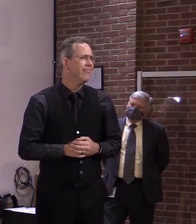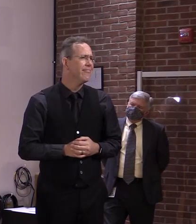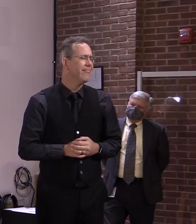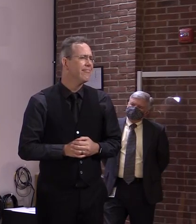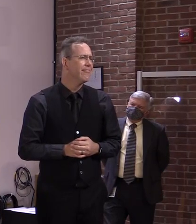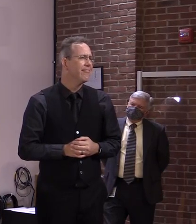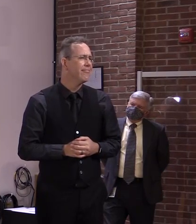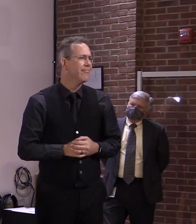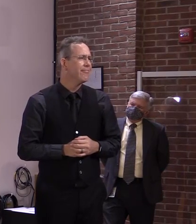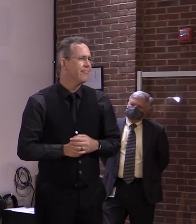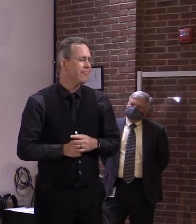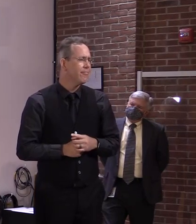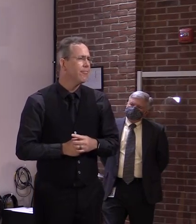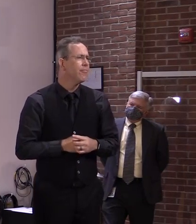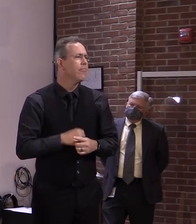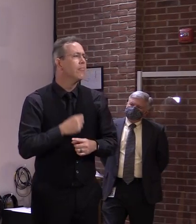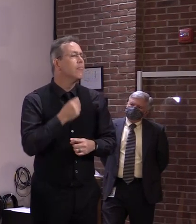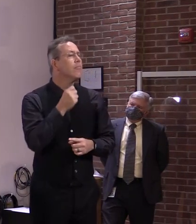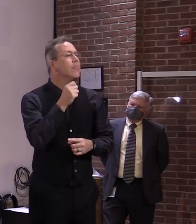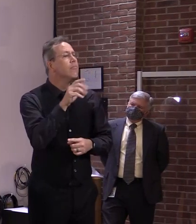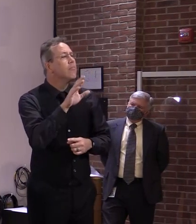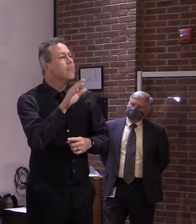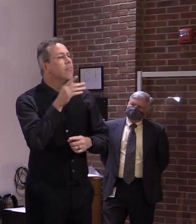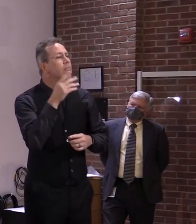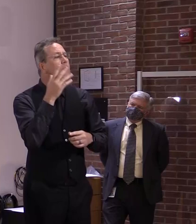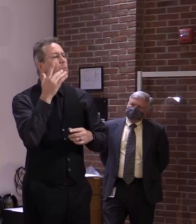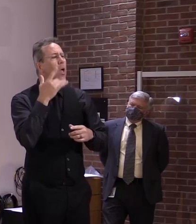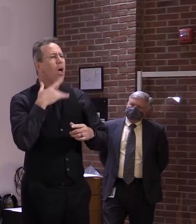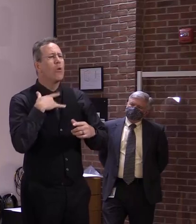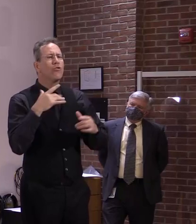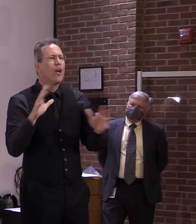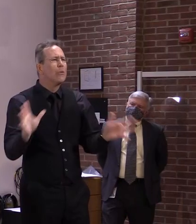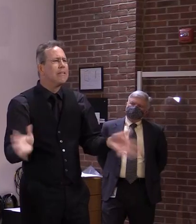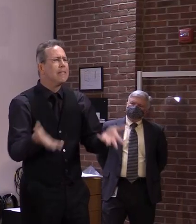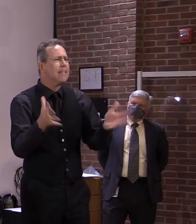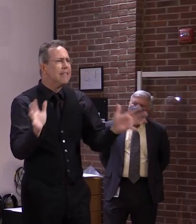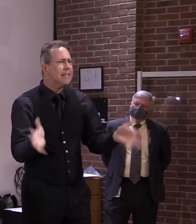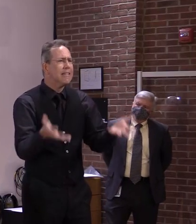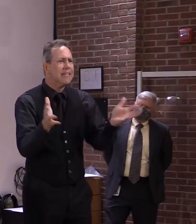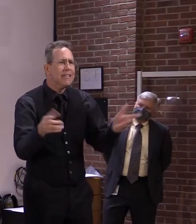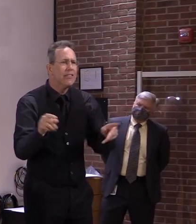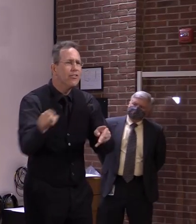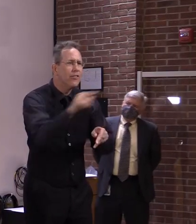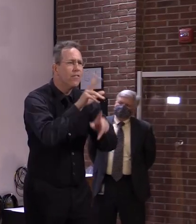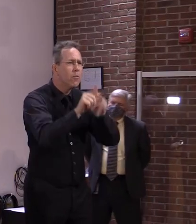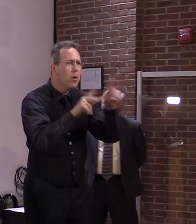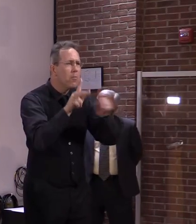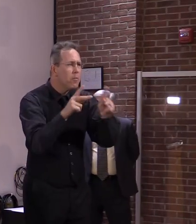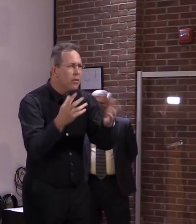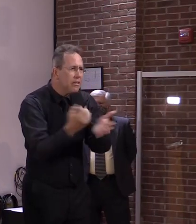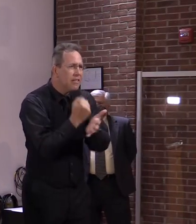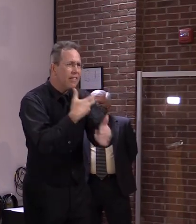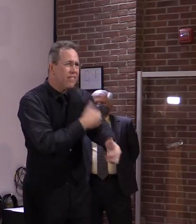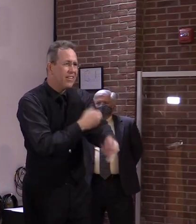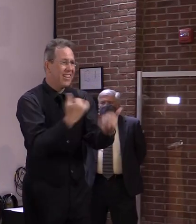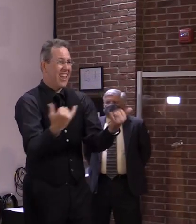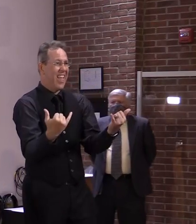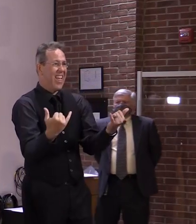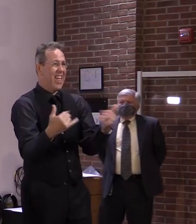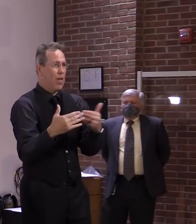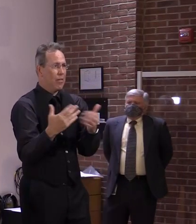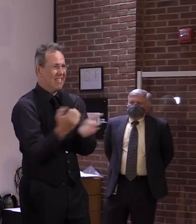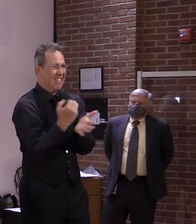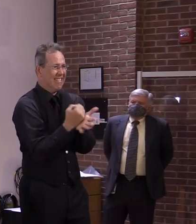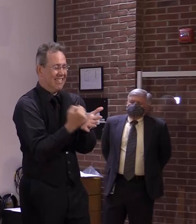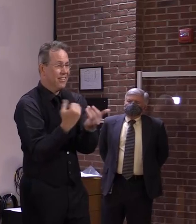of the reason that we are advocating for people to be vaccinated now during this time, because we went through this,